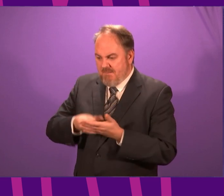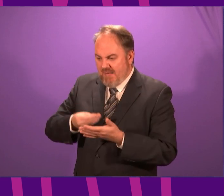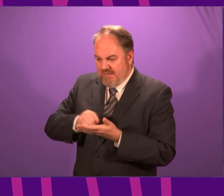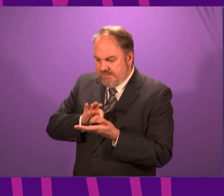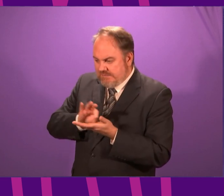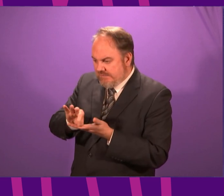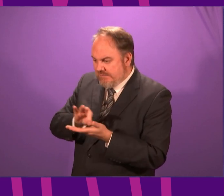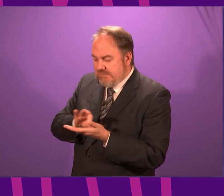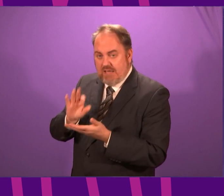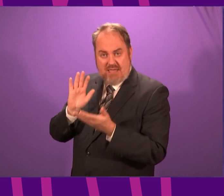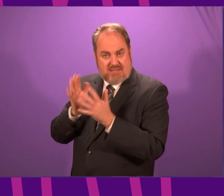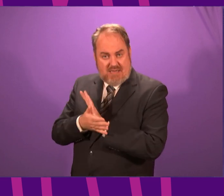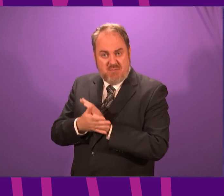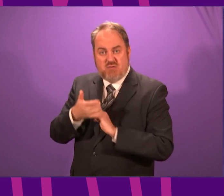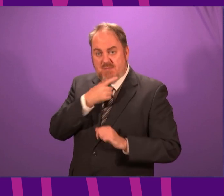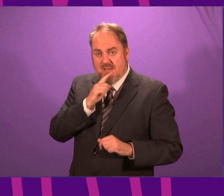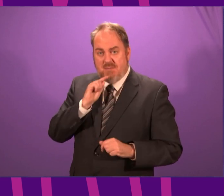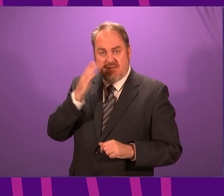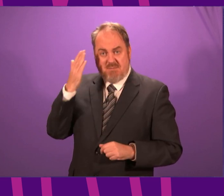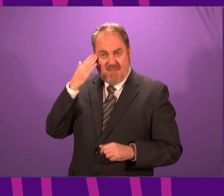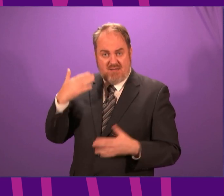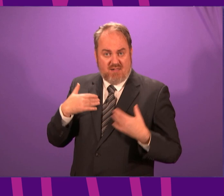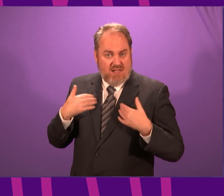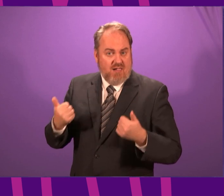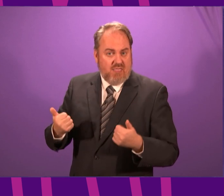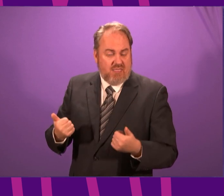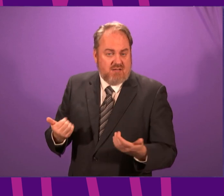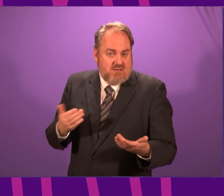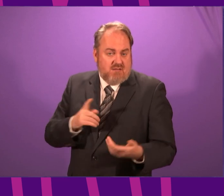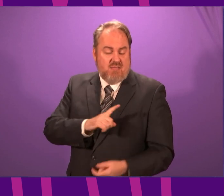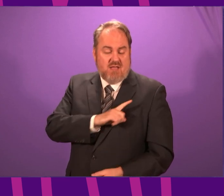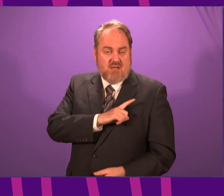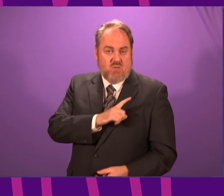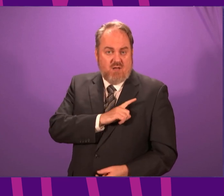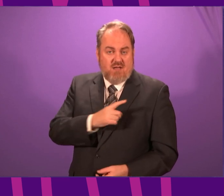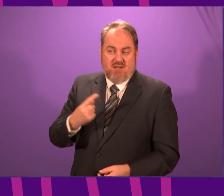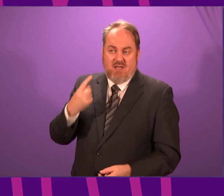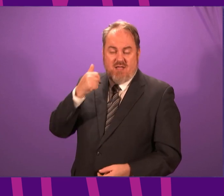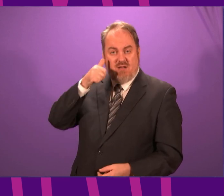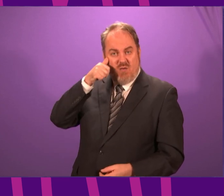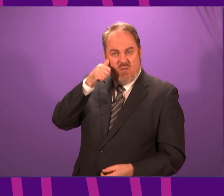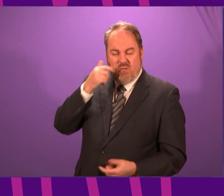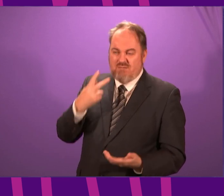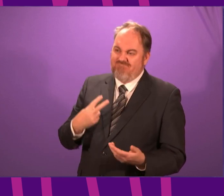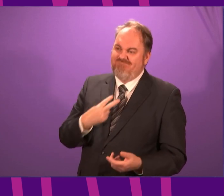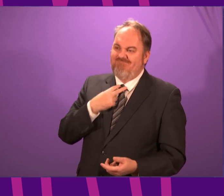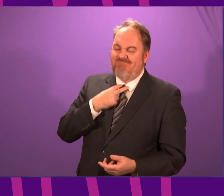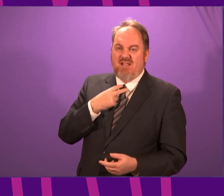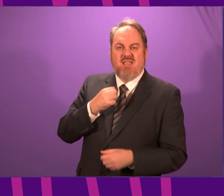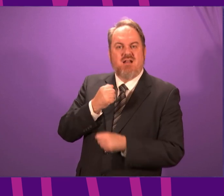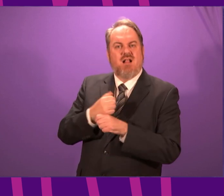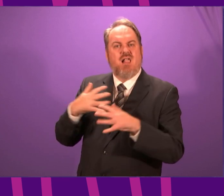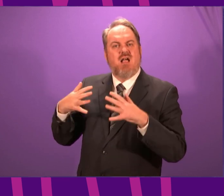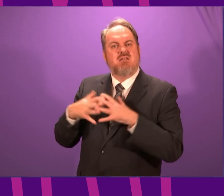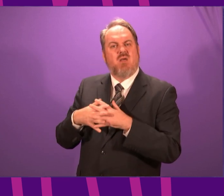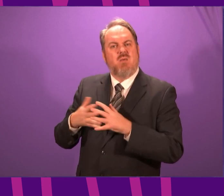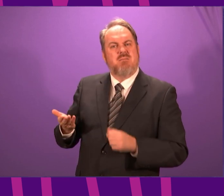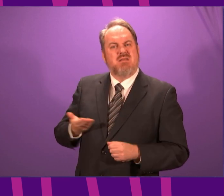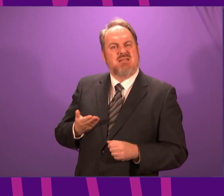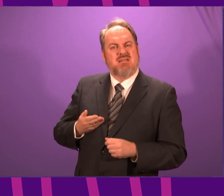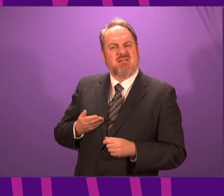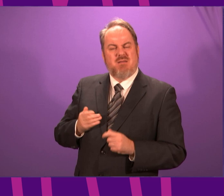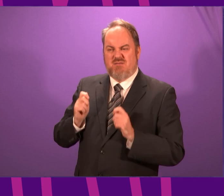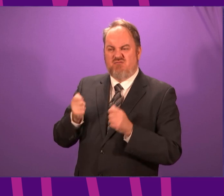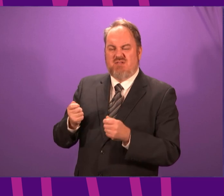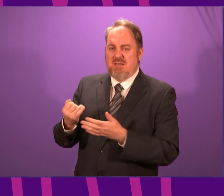strain on mental health. That's why I expressed disappointment at how businesses in Glasgow have been treated by the